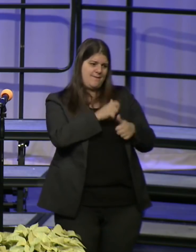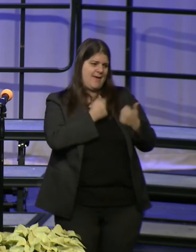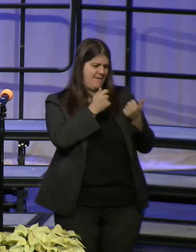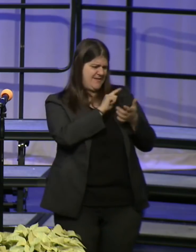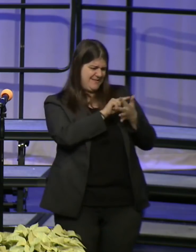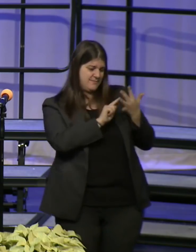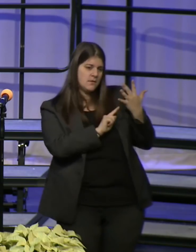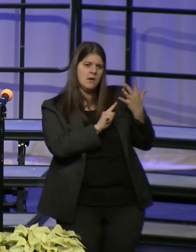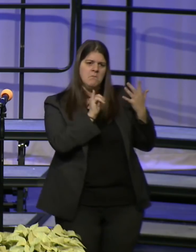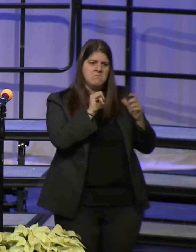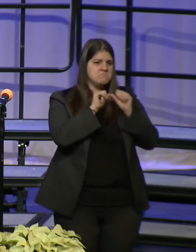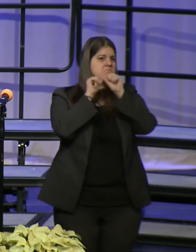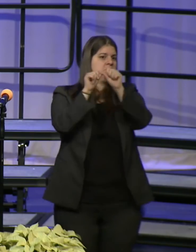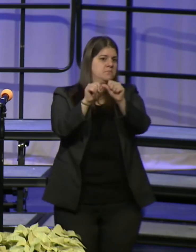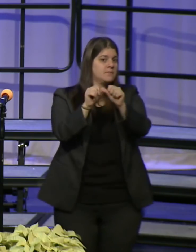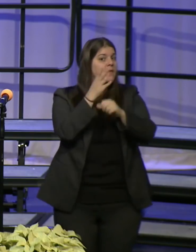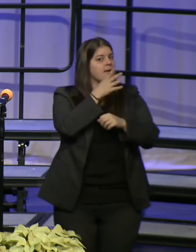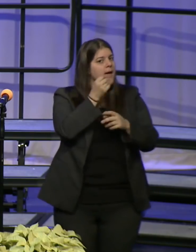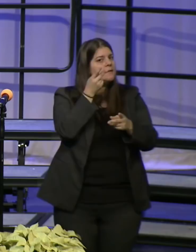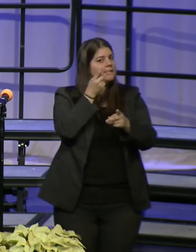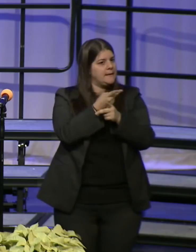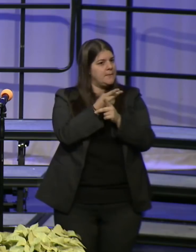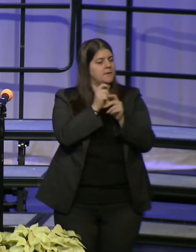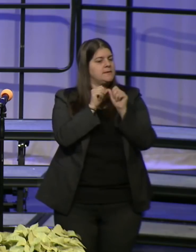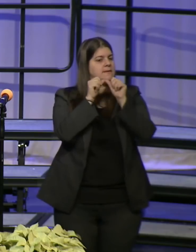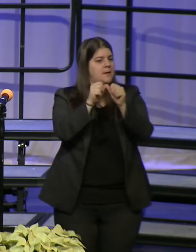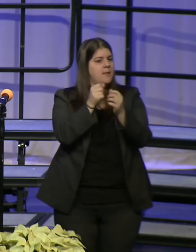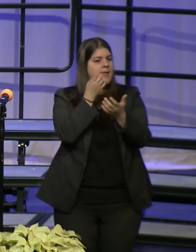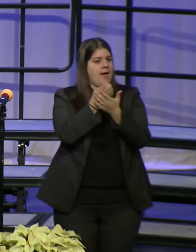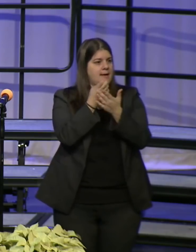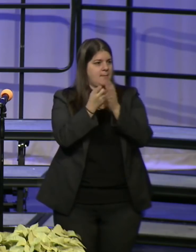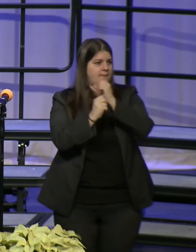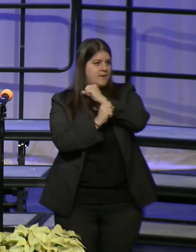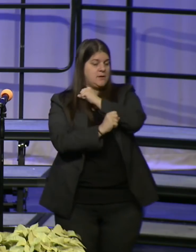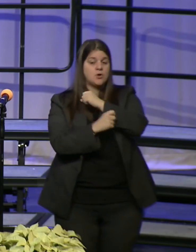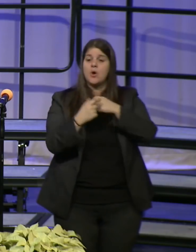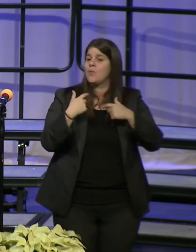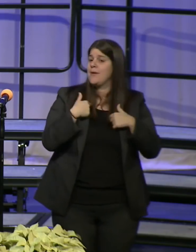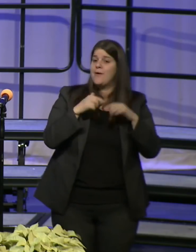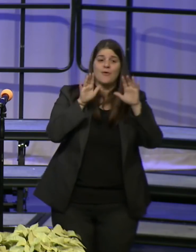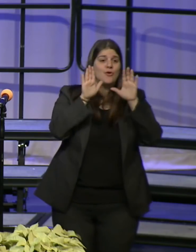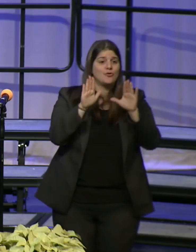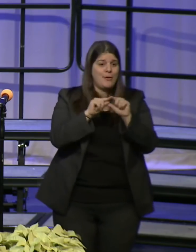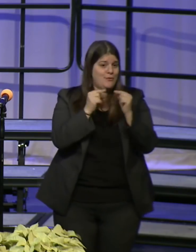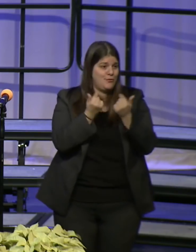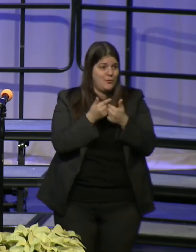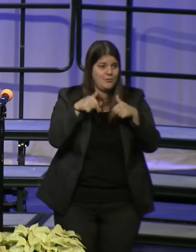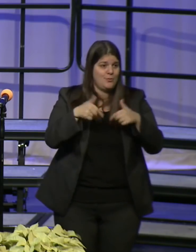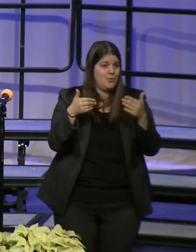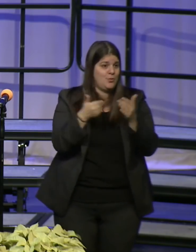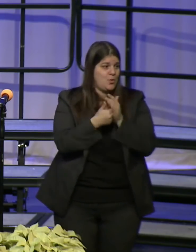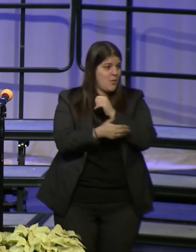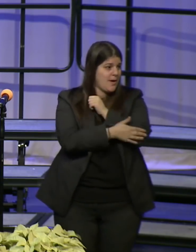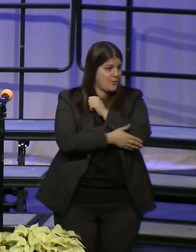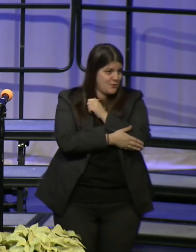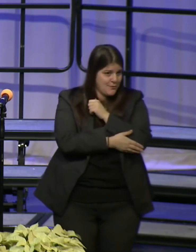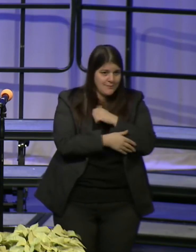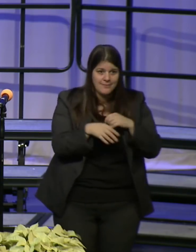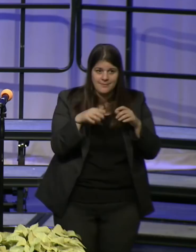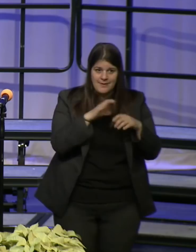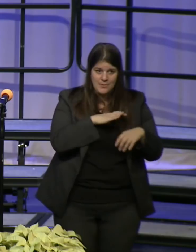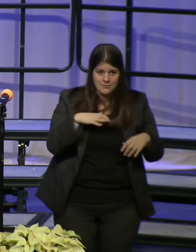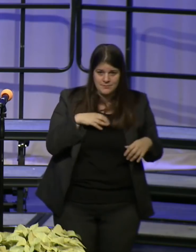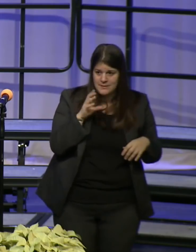on a sustainable economic foundation. We have a great group on this new county council. They haven't made me